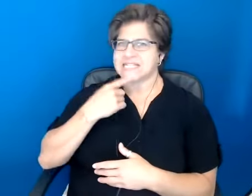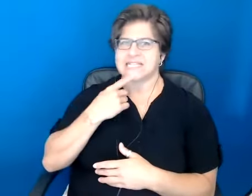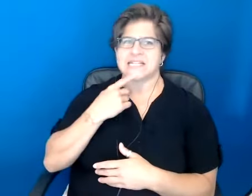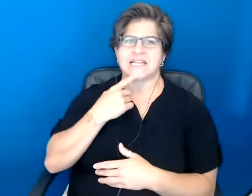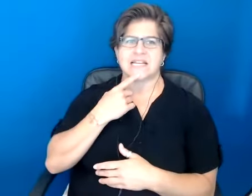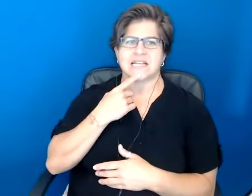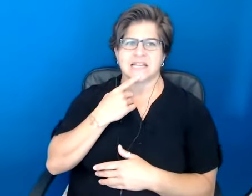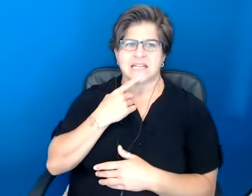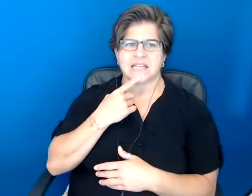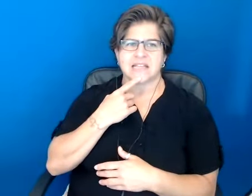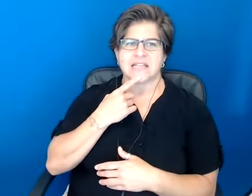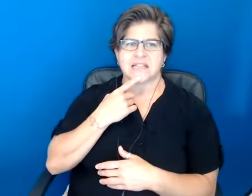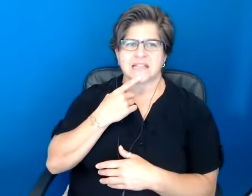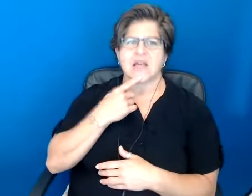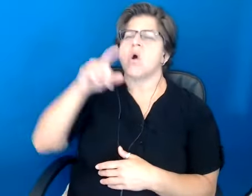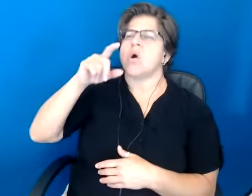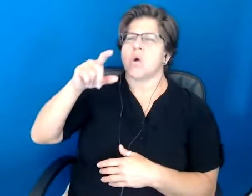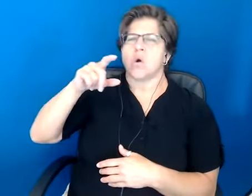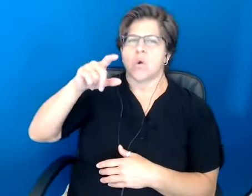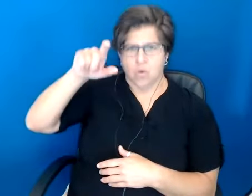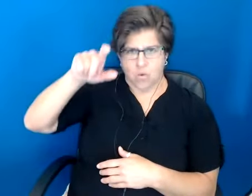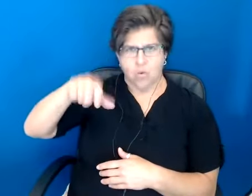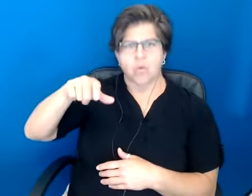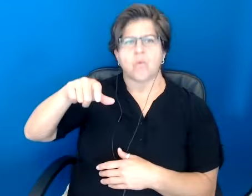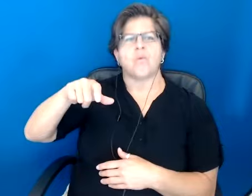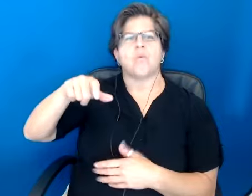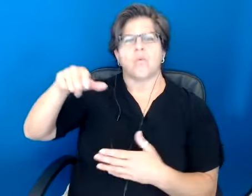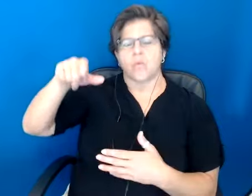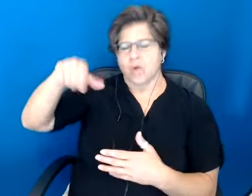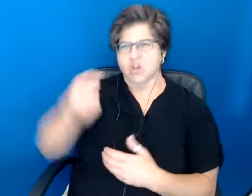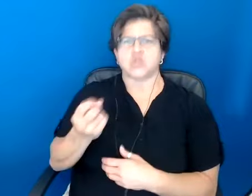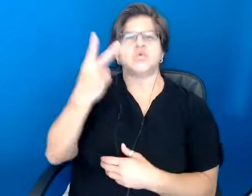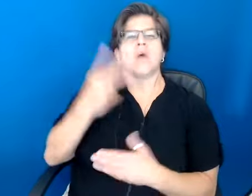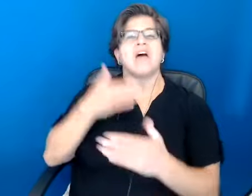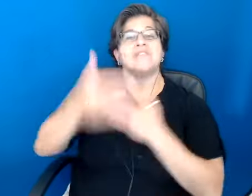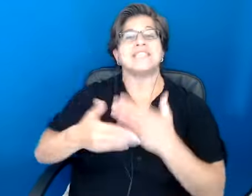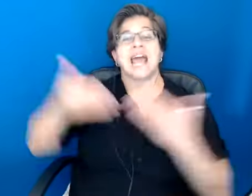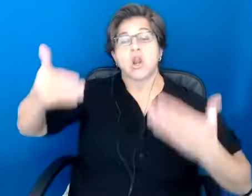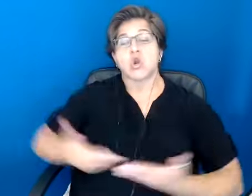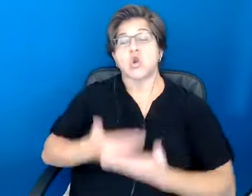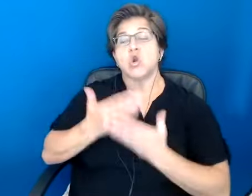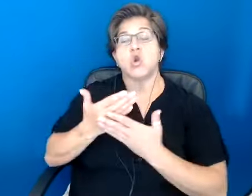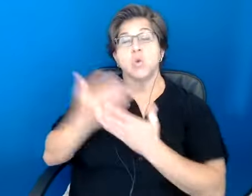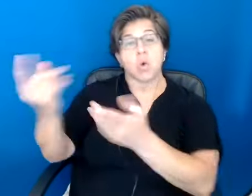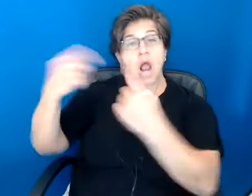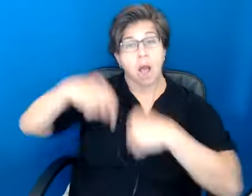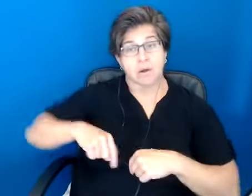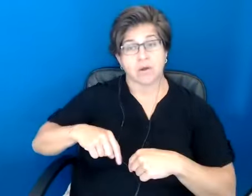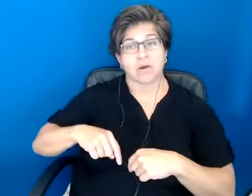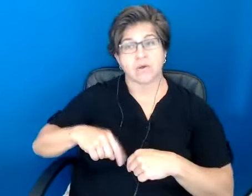the meeting and they all welcomed me. They had a business meeting the week before, and one of the things that they'd said was, we need to 12-step